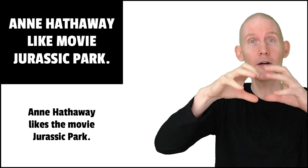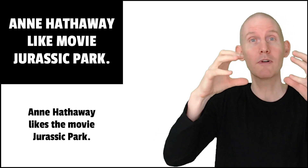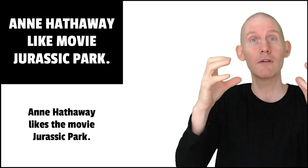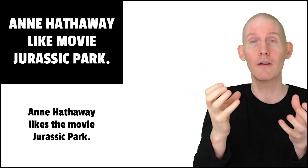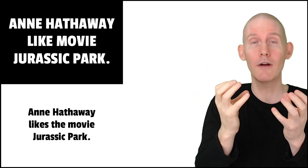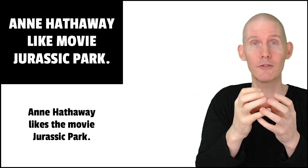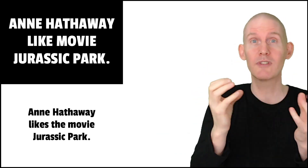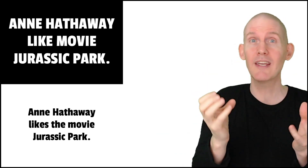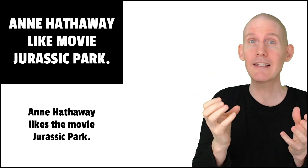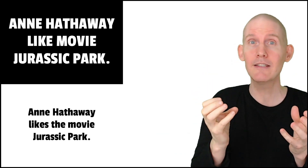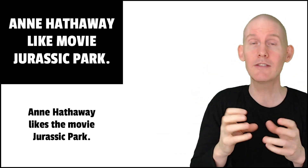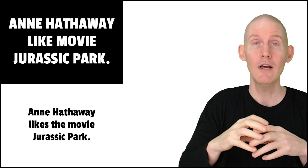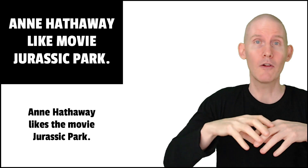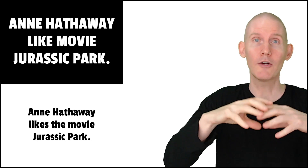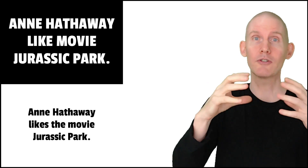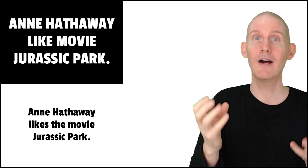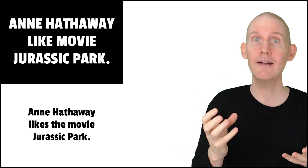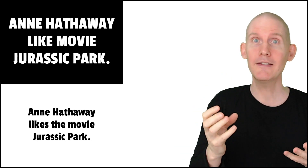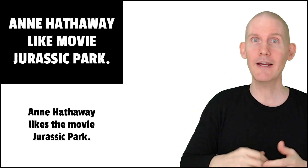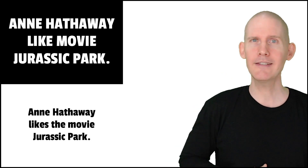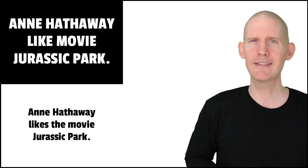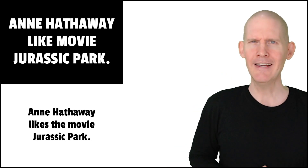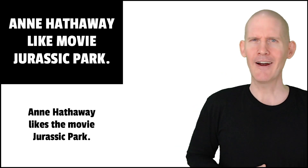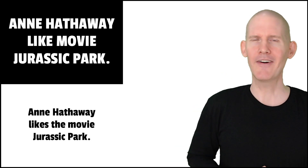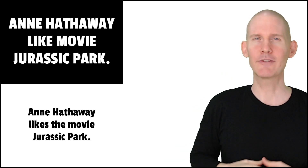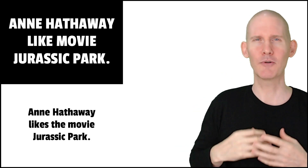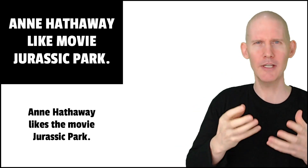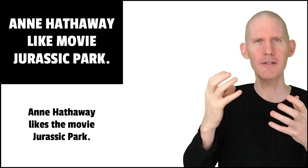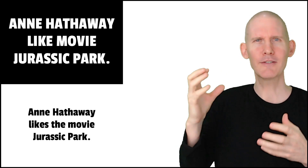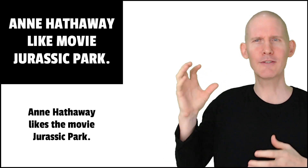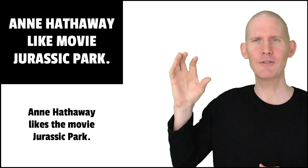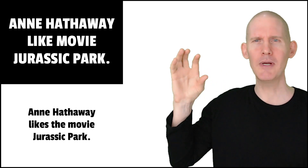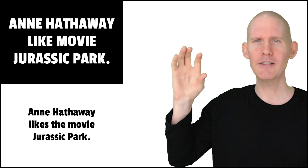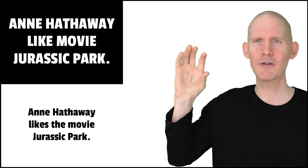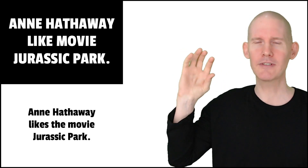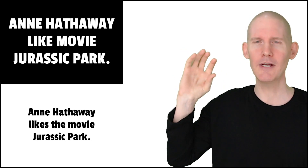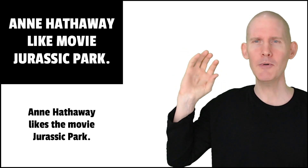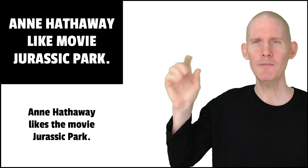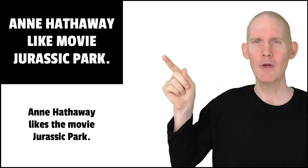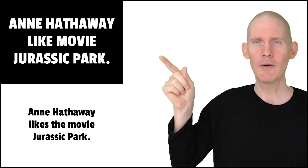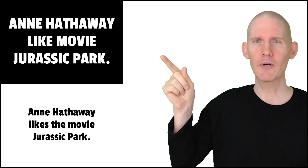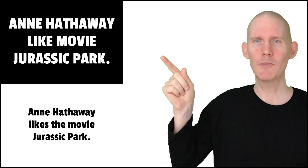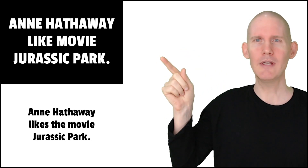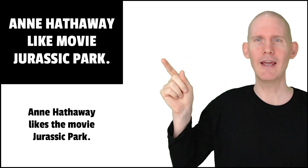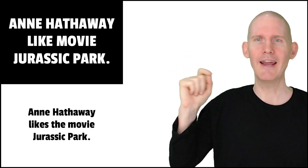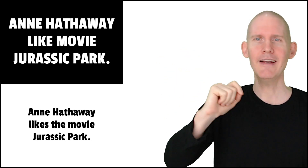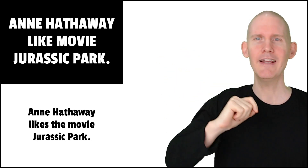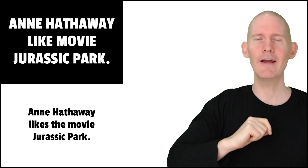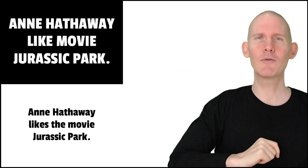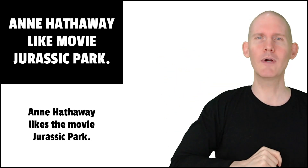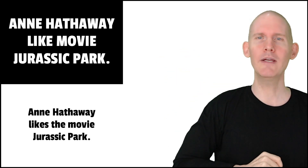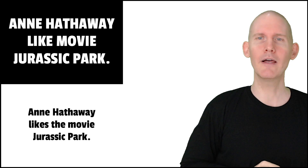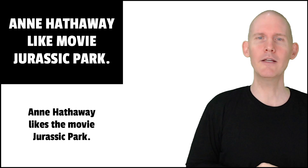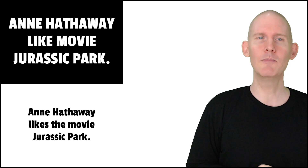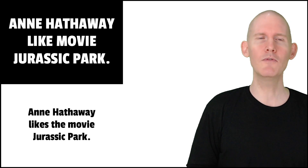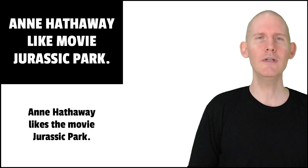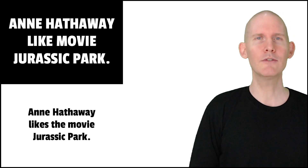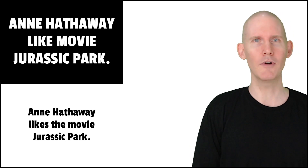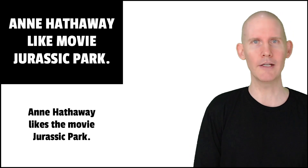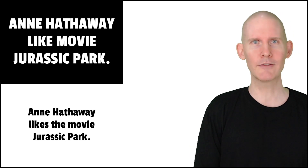a larger sentence, a larger context. All right, so here in our situation, our example, we're going to be Anne Hathaway, like movie Jurassic